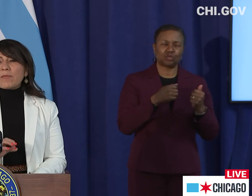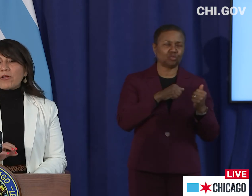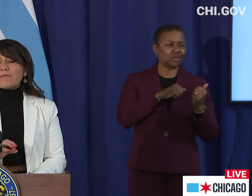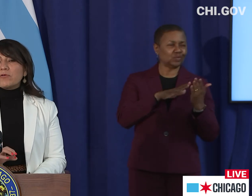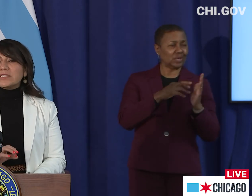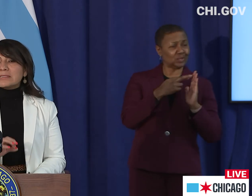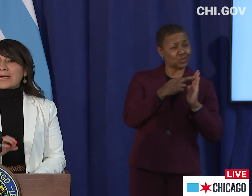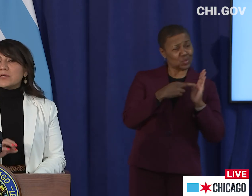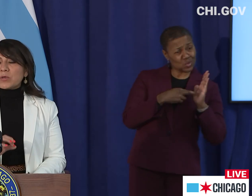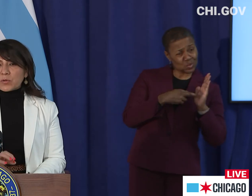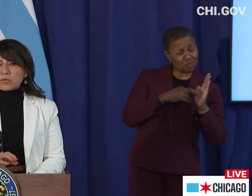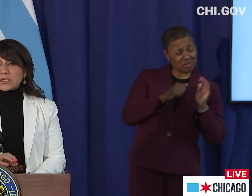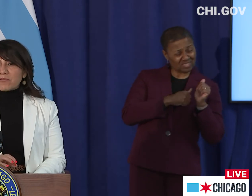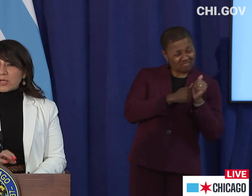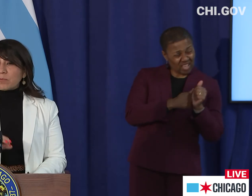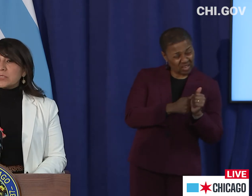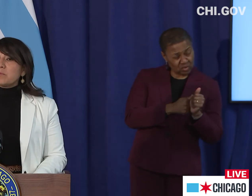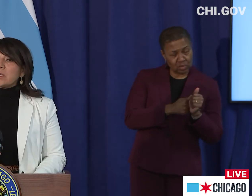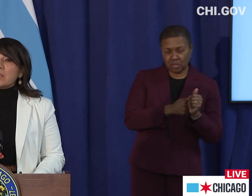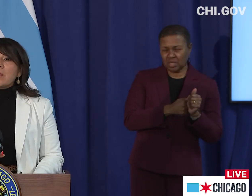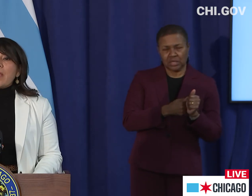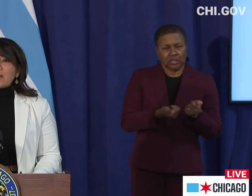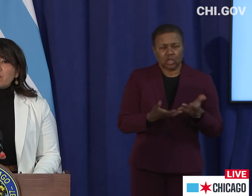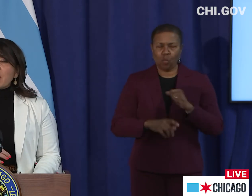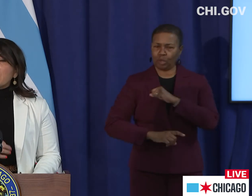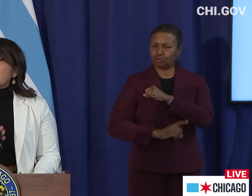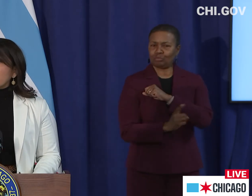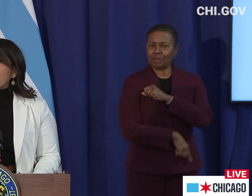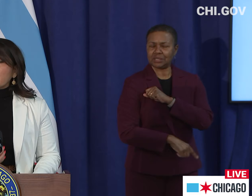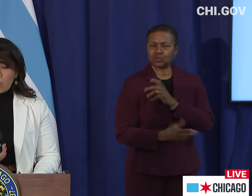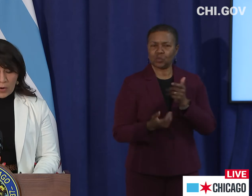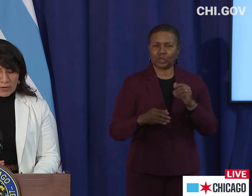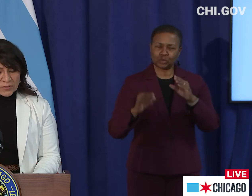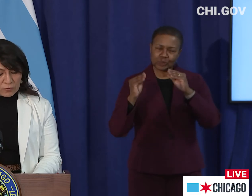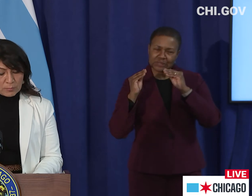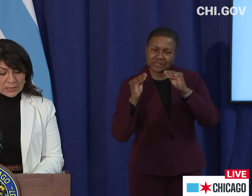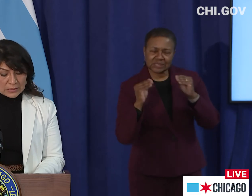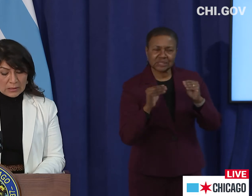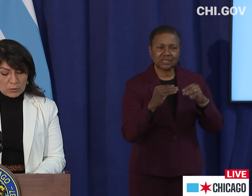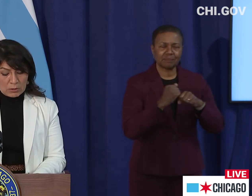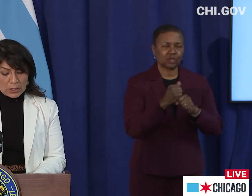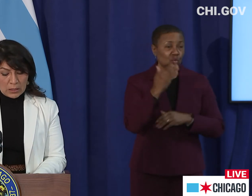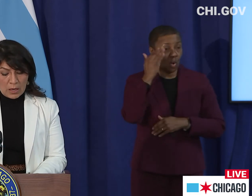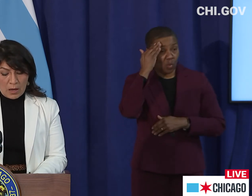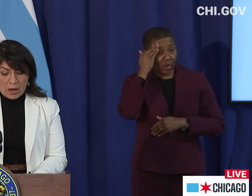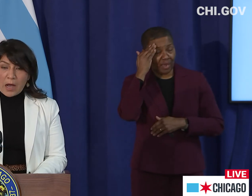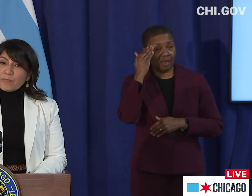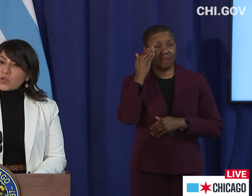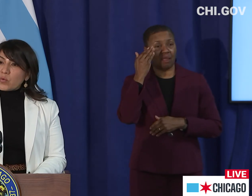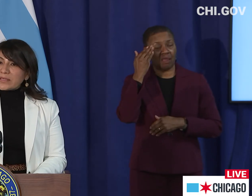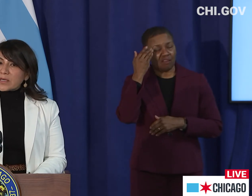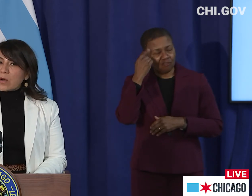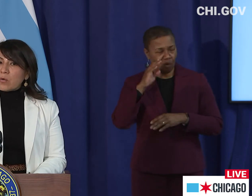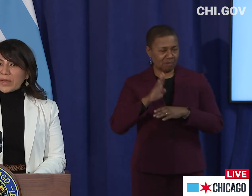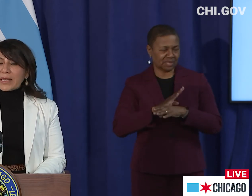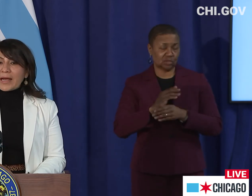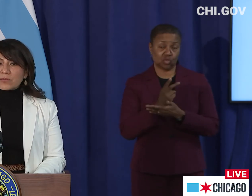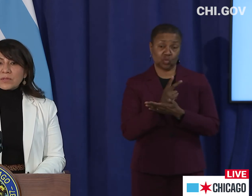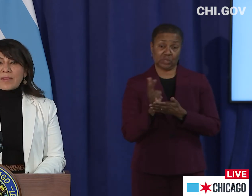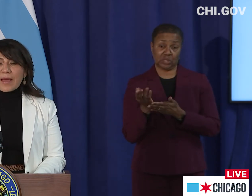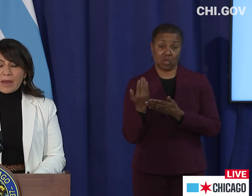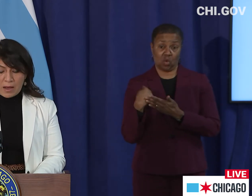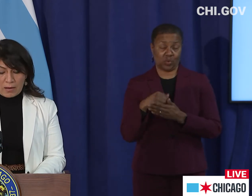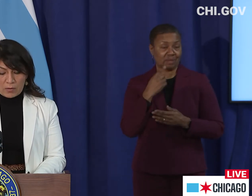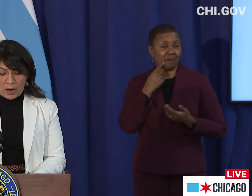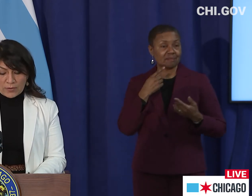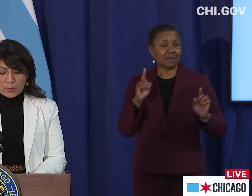our primary focus is not to be punitive here, but to be educating and creating awareness for our business community. 2 weeks ago, we